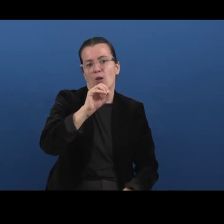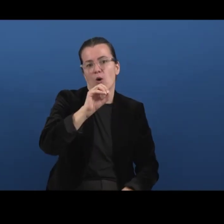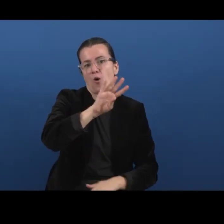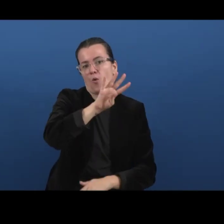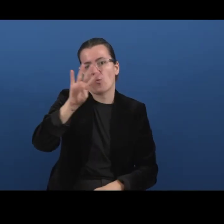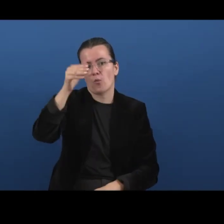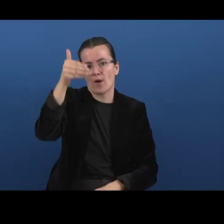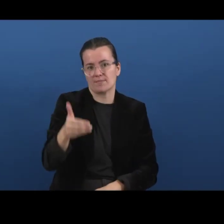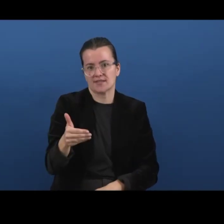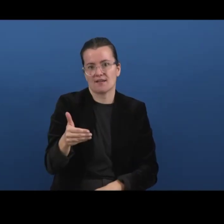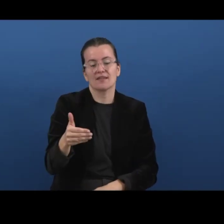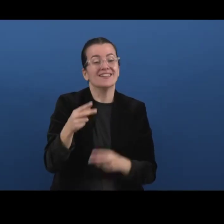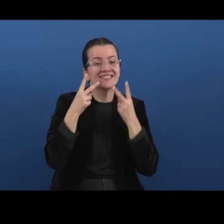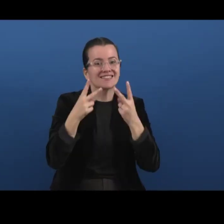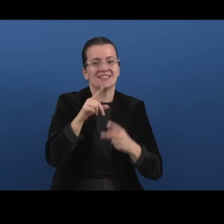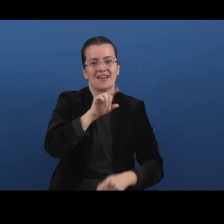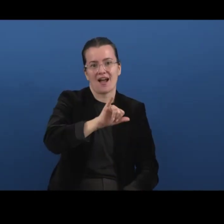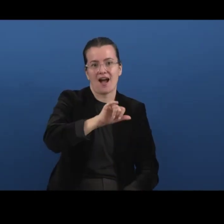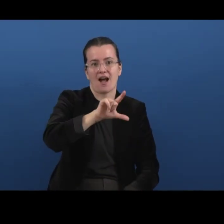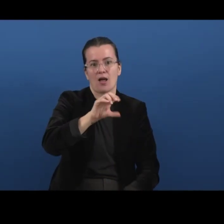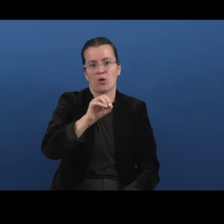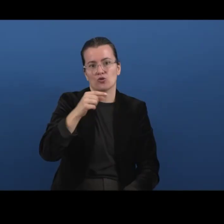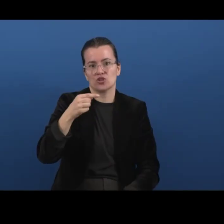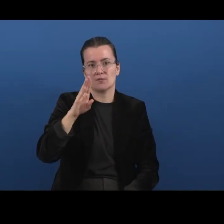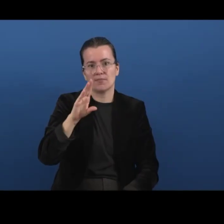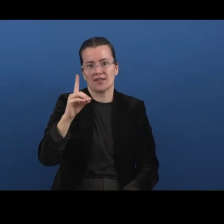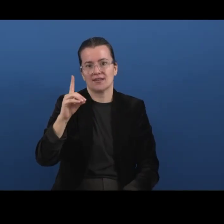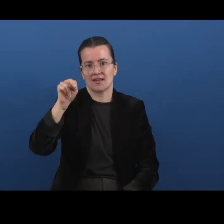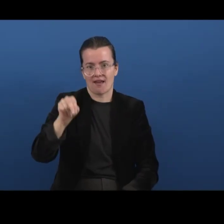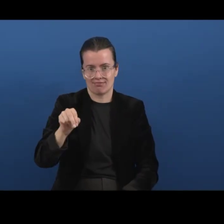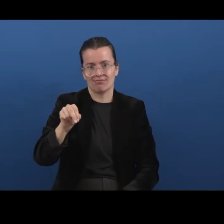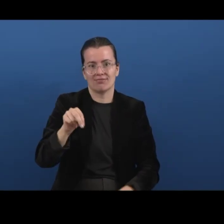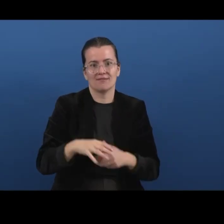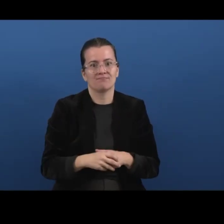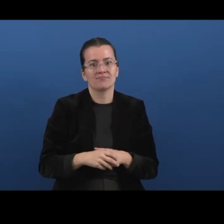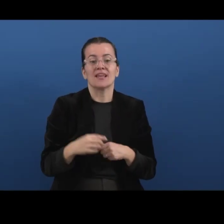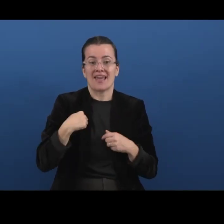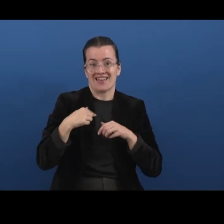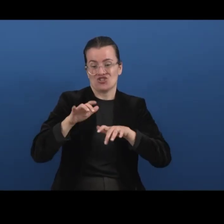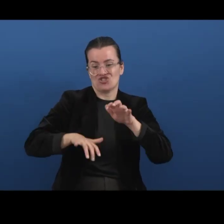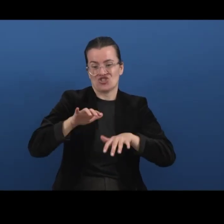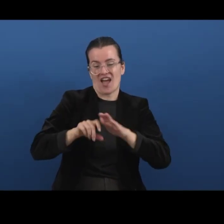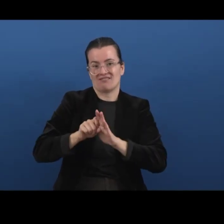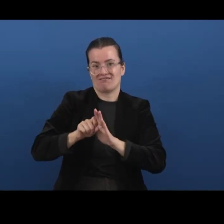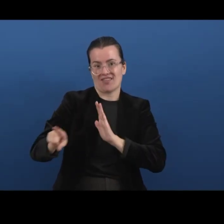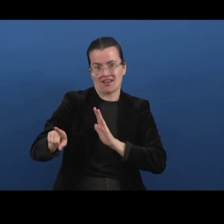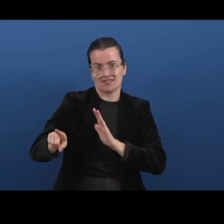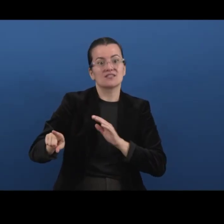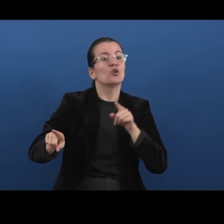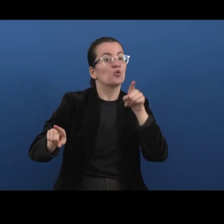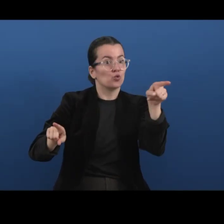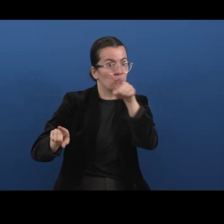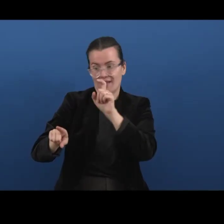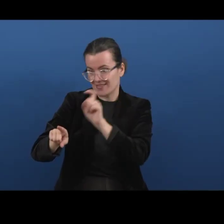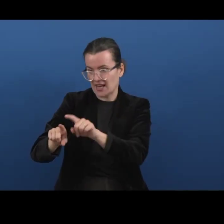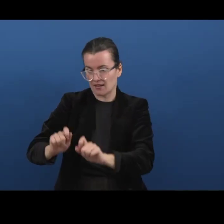Network website. I believe my colleague Jürgen also posted here on the group chat, so you can access it directly.